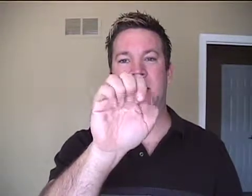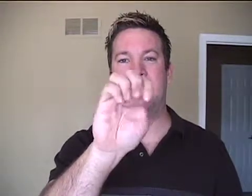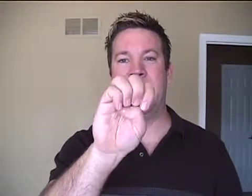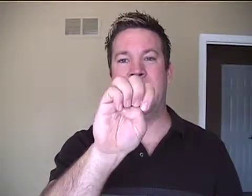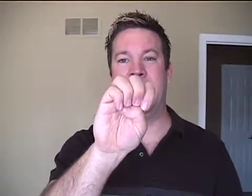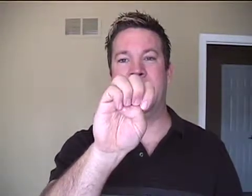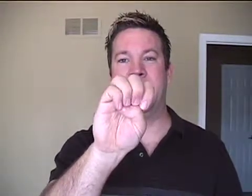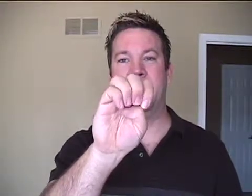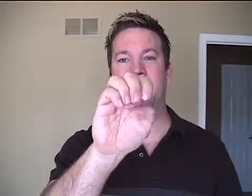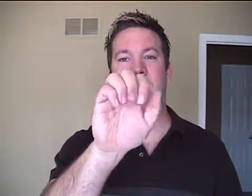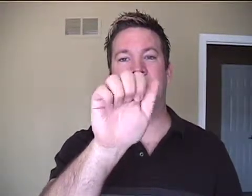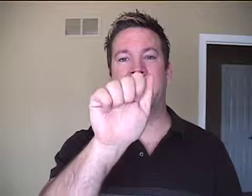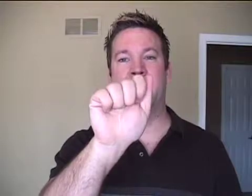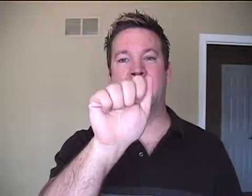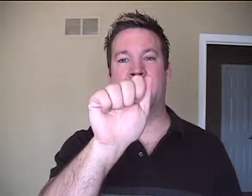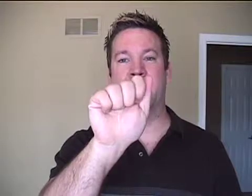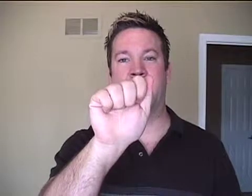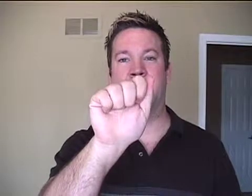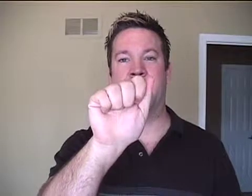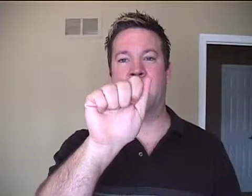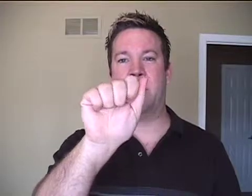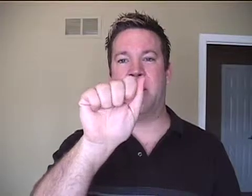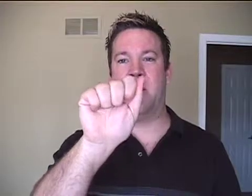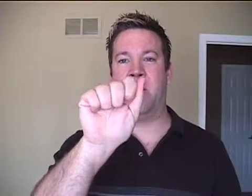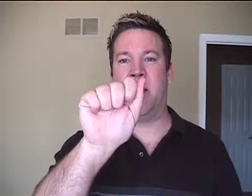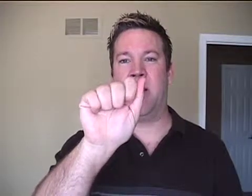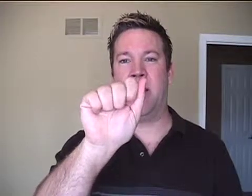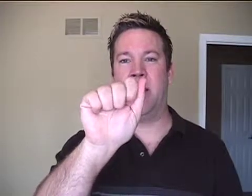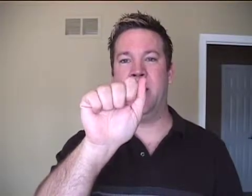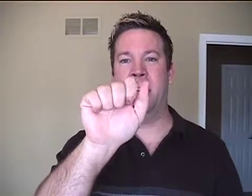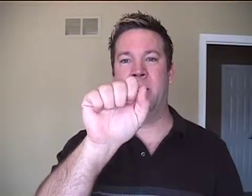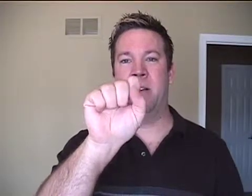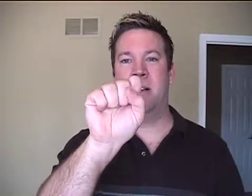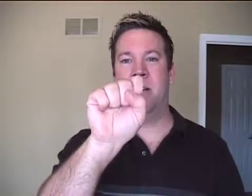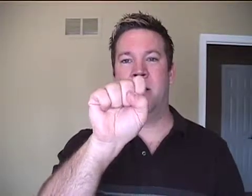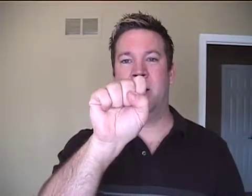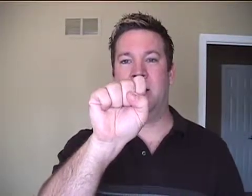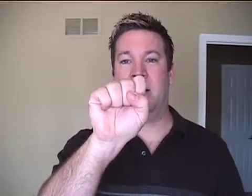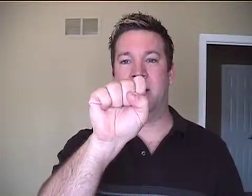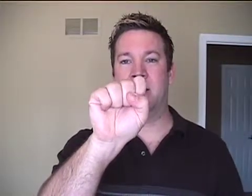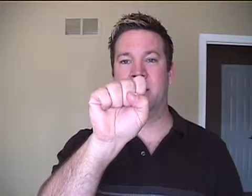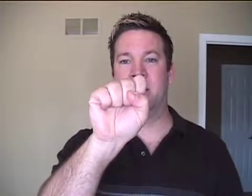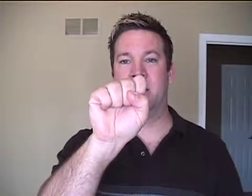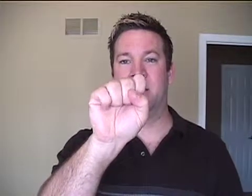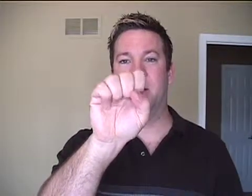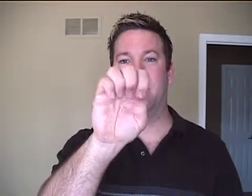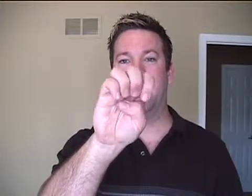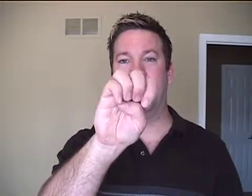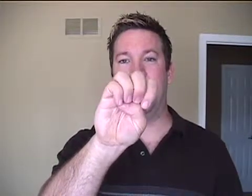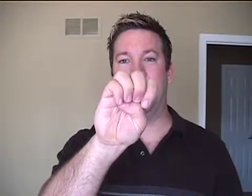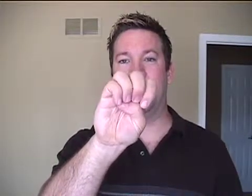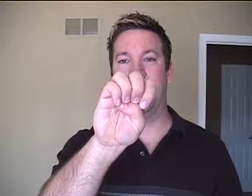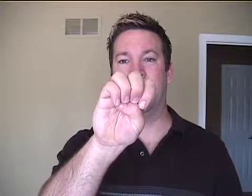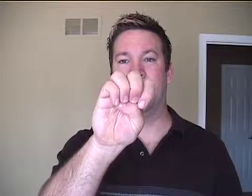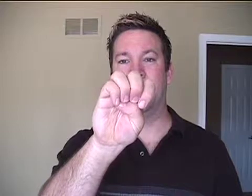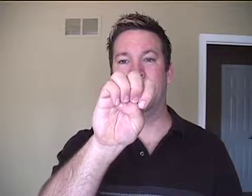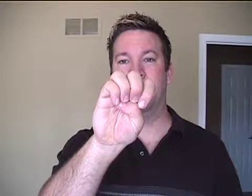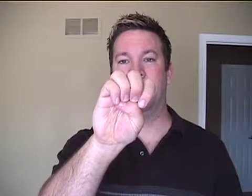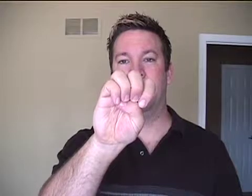is E. But I'm going to teach you something. Just move your thumb down. A, S, E.